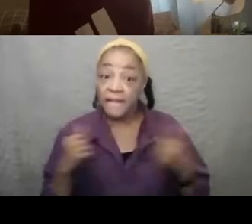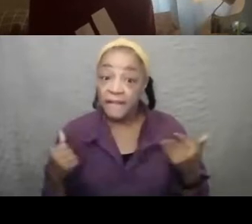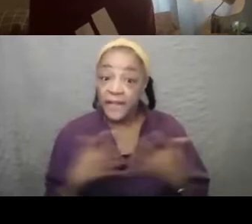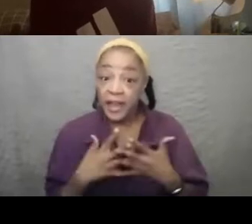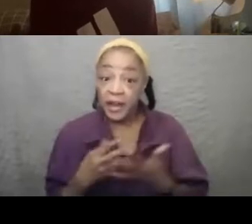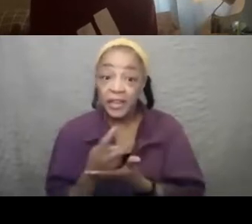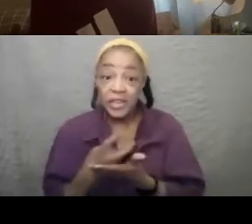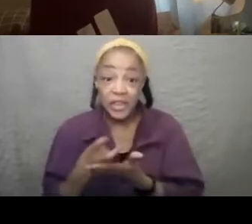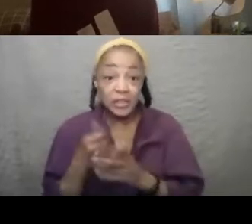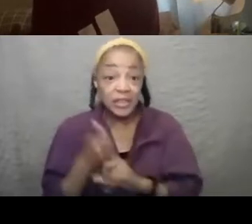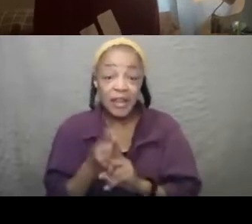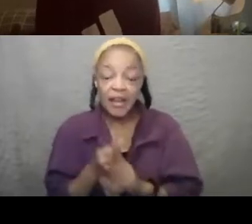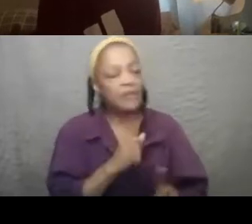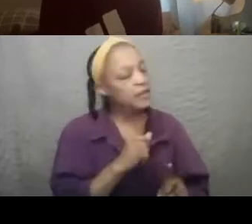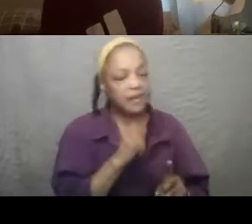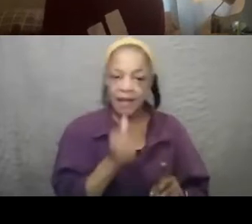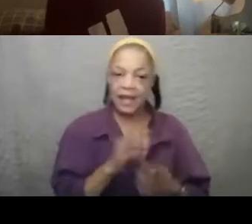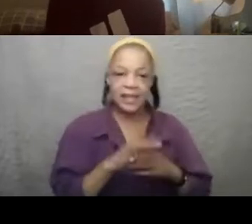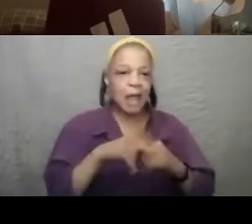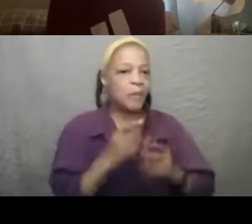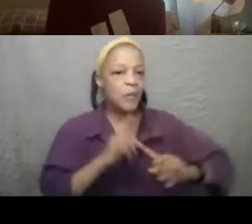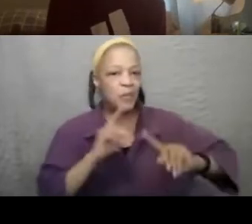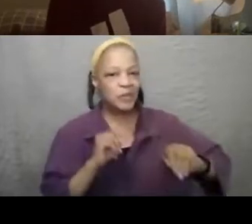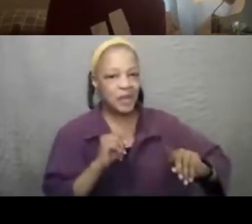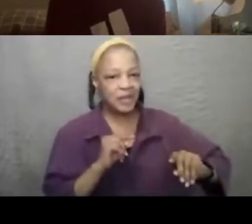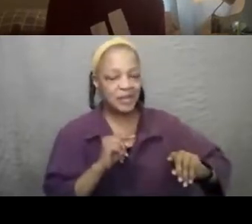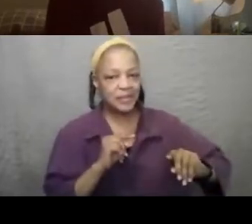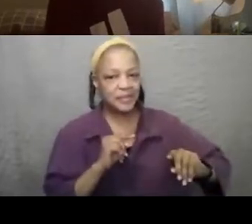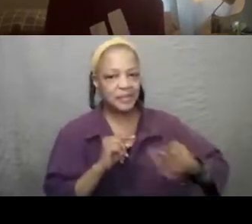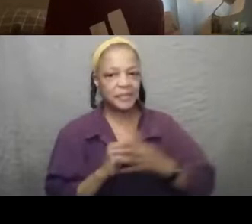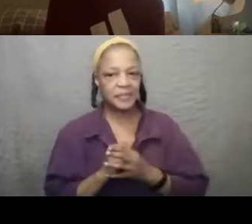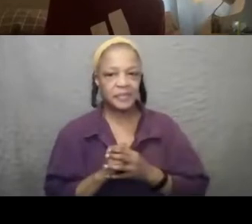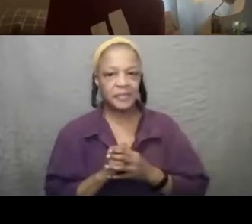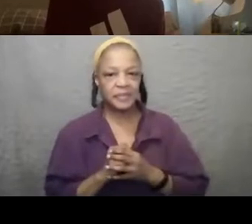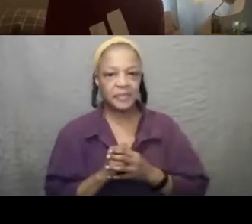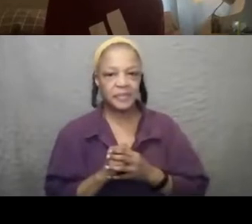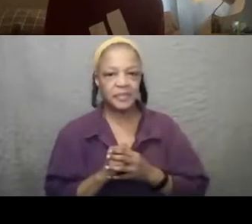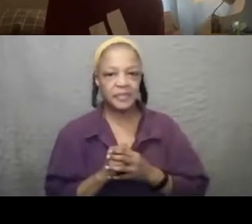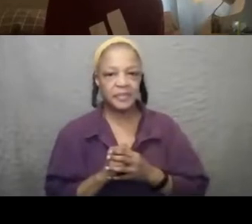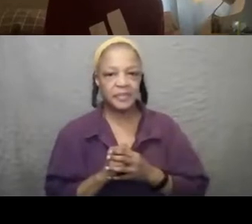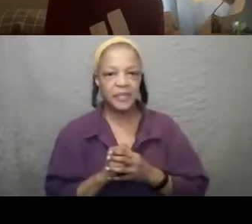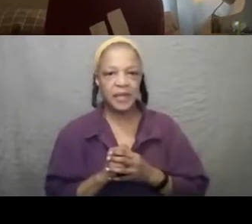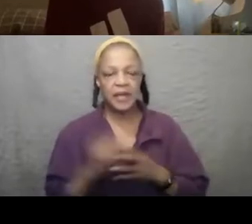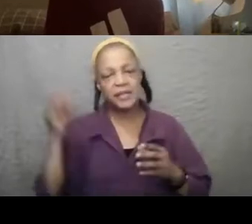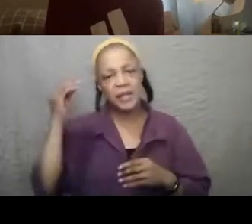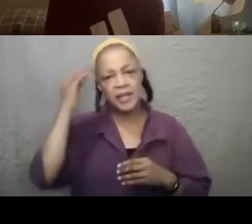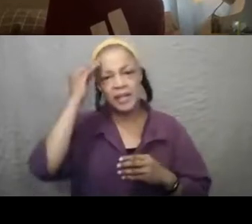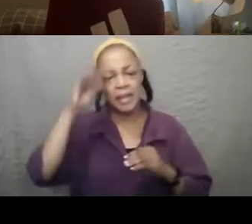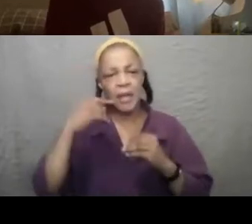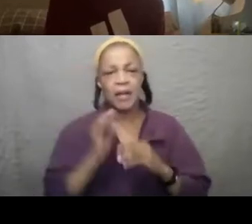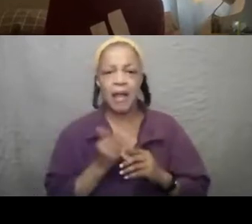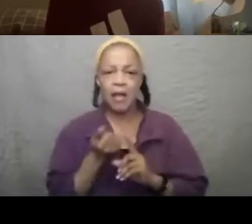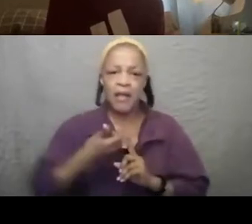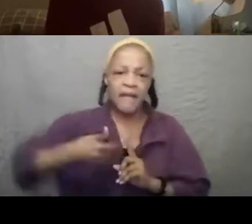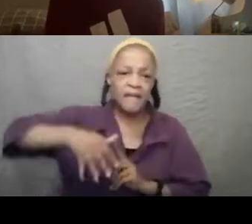disability itself. And so, you know, how are we thinking about our built environment in ways that